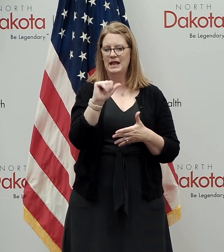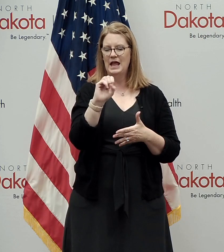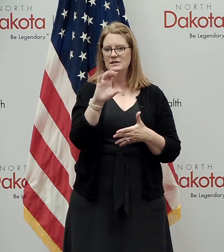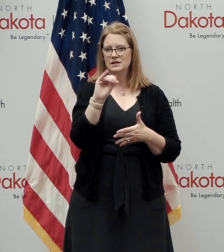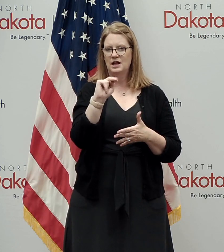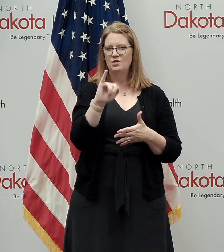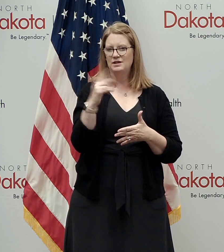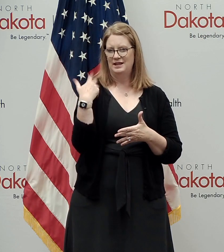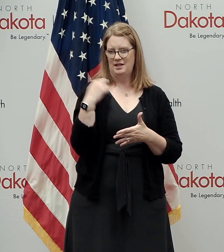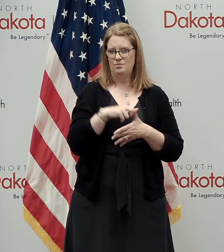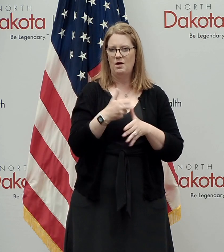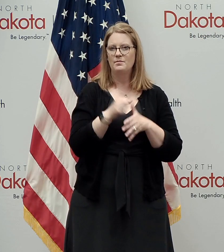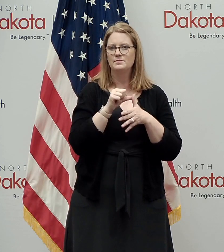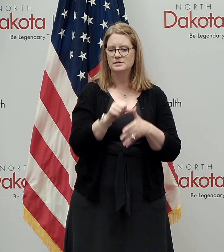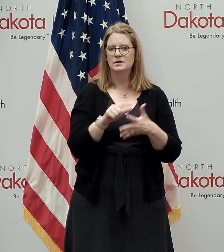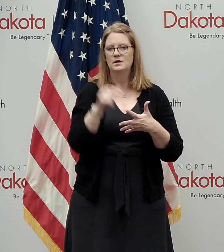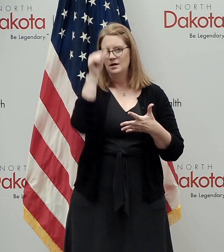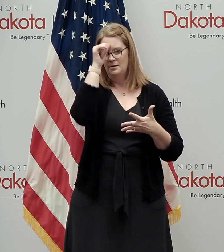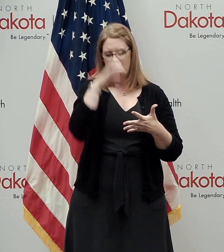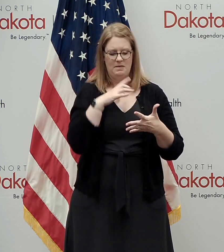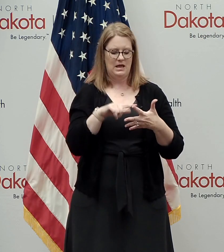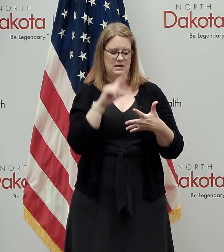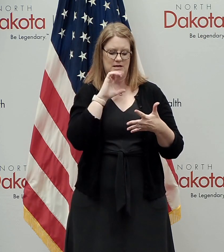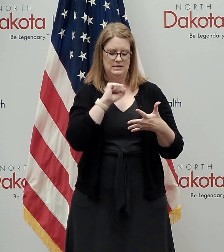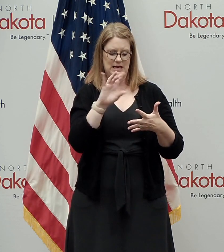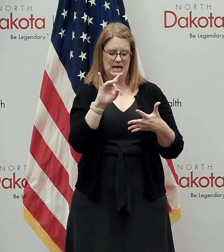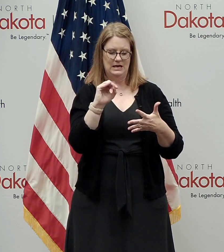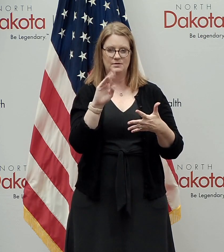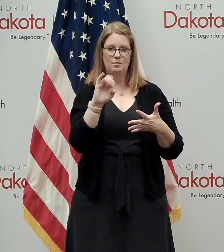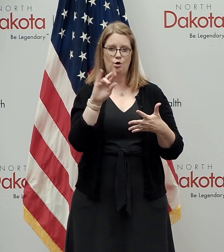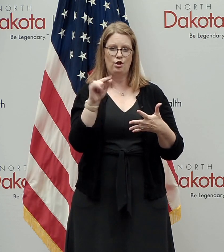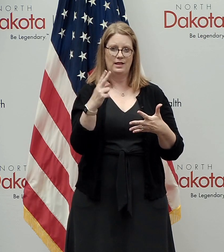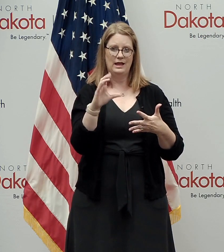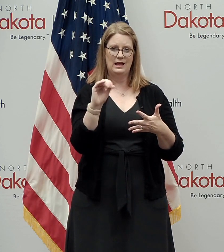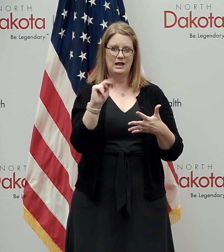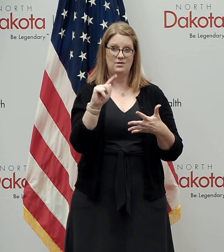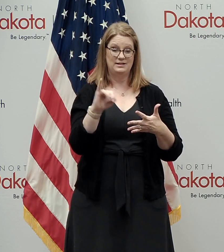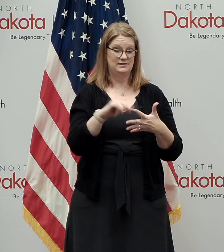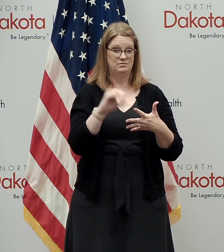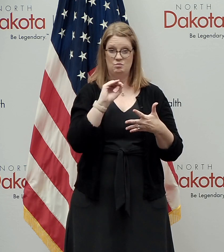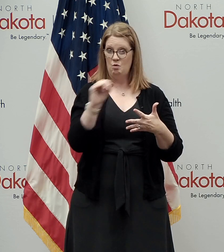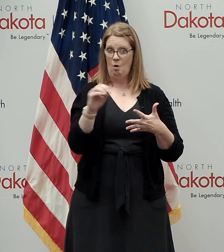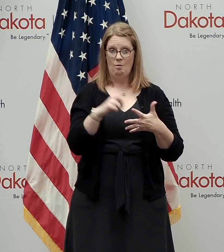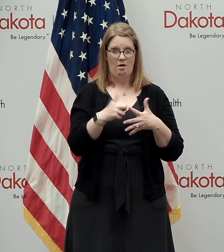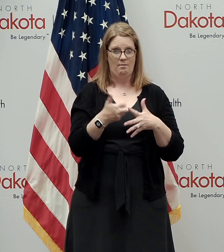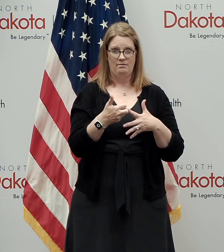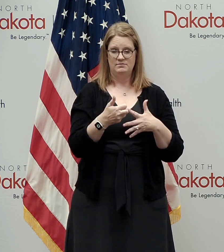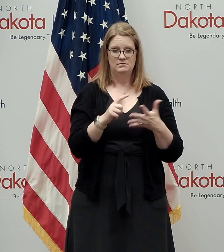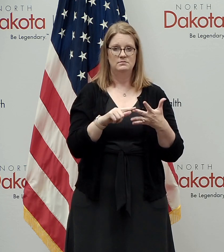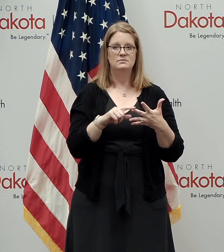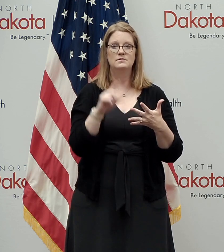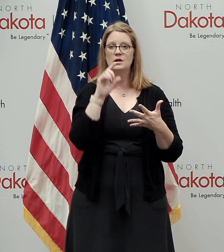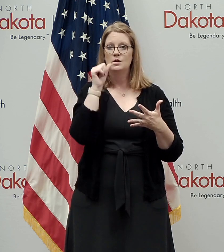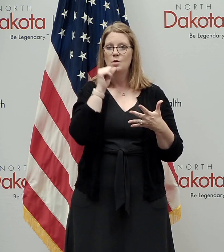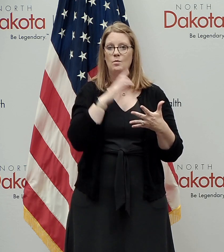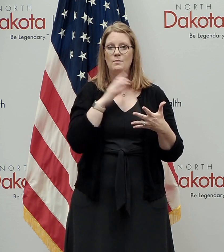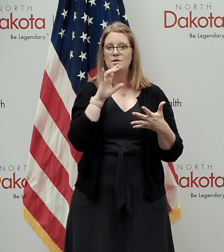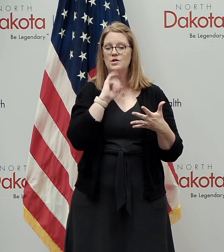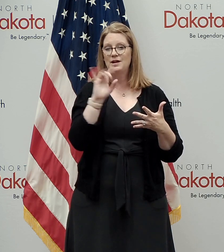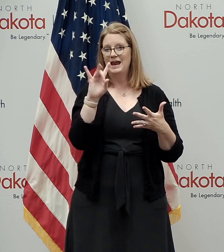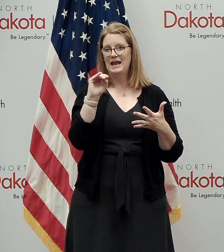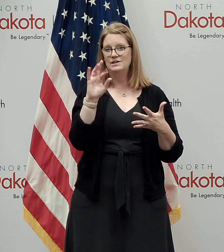health conditions, a man in his 80s in Burley County with no underlying health conditions, a woman in her 80s in Ramsey